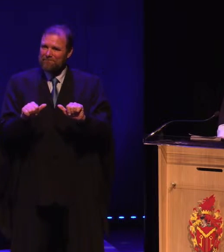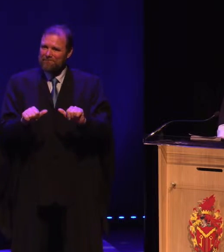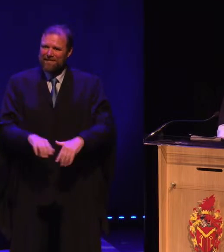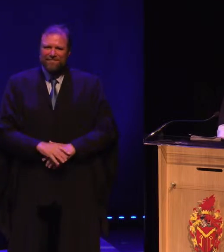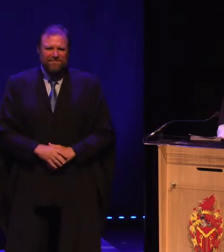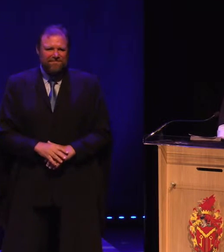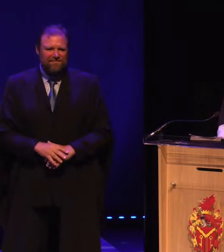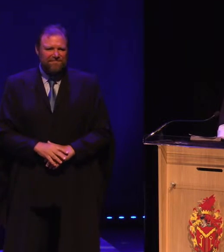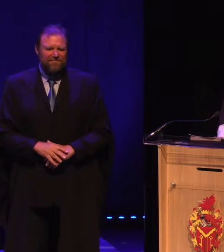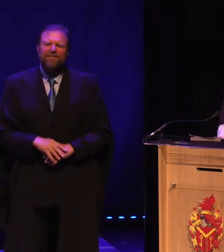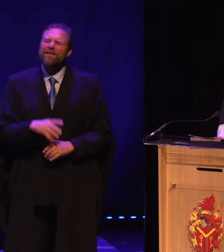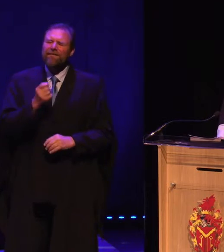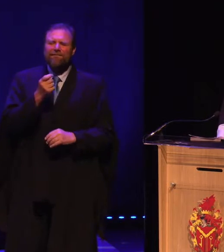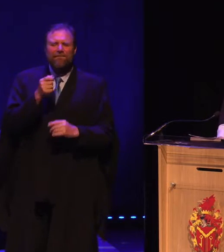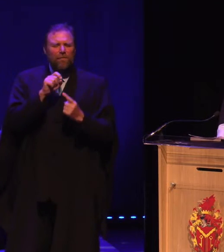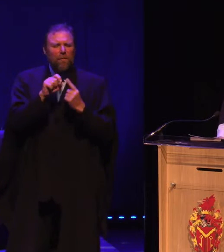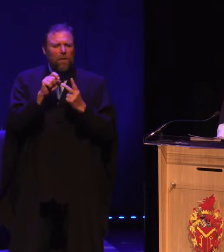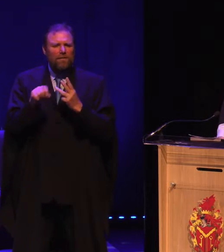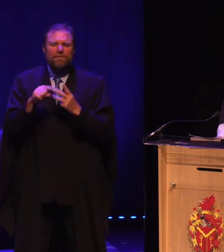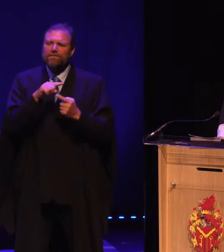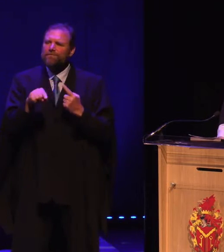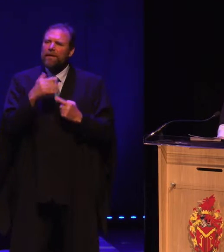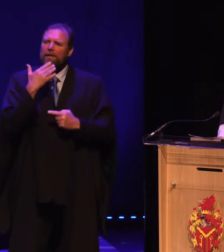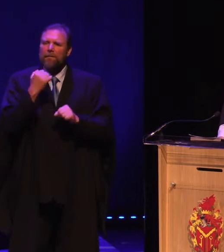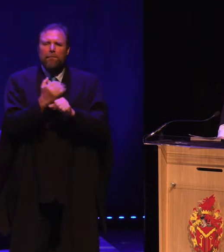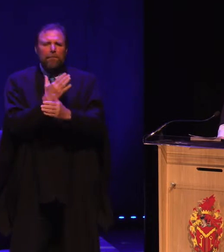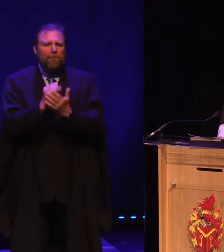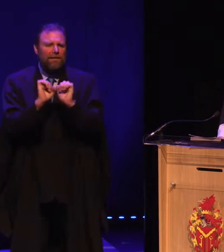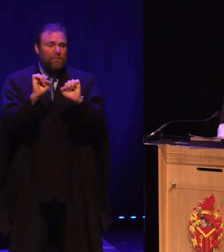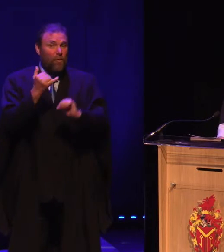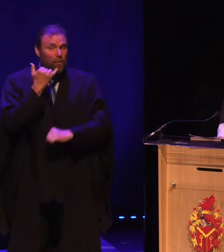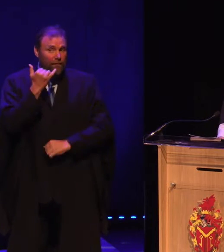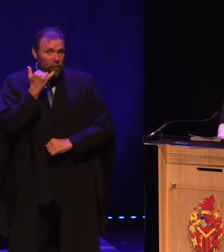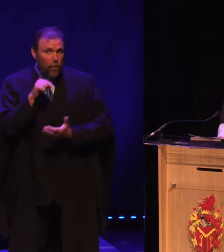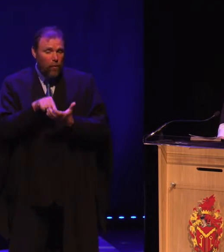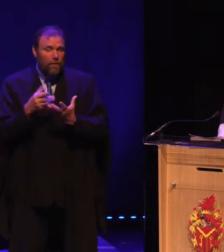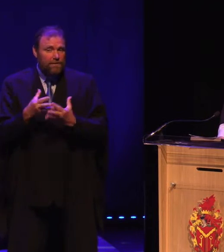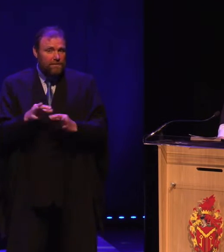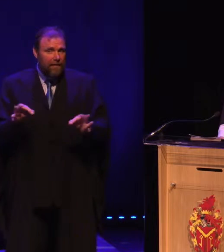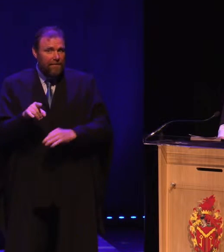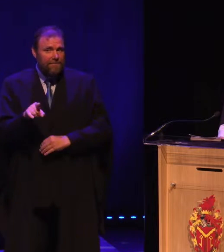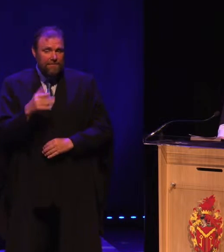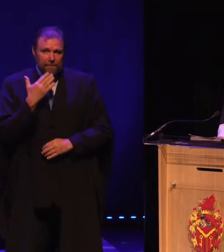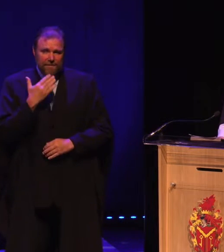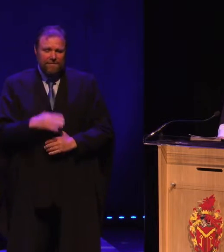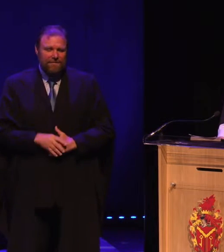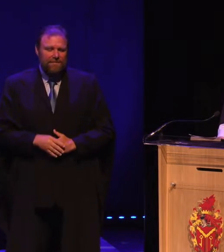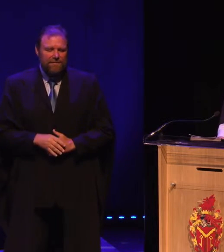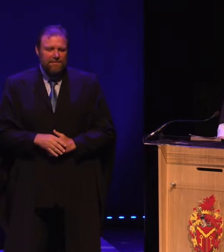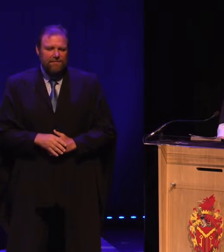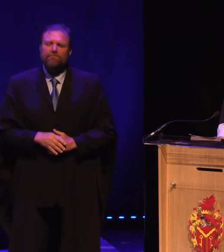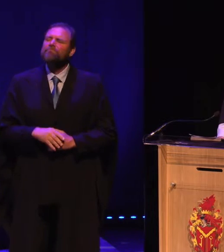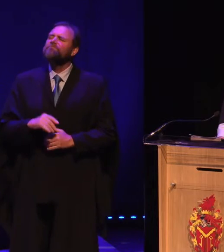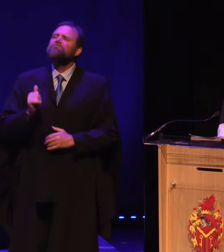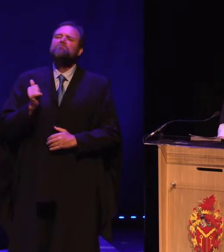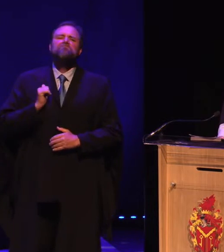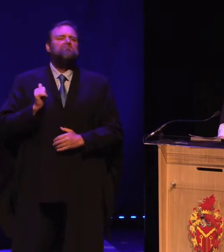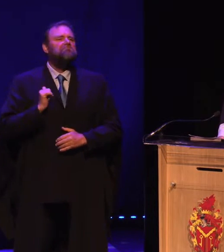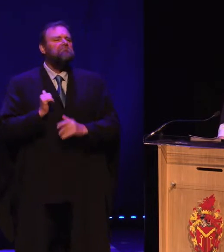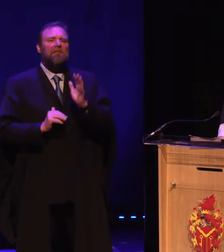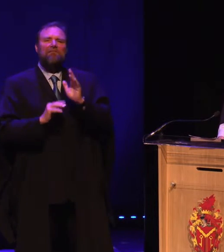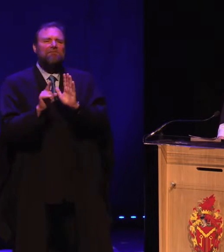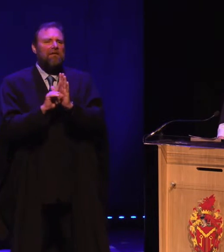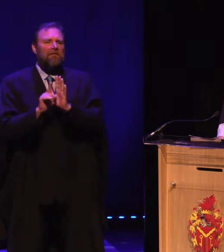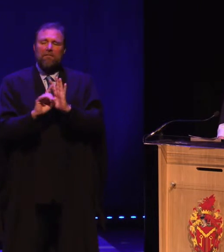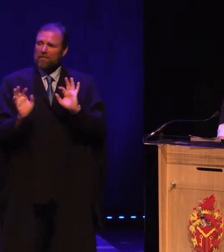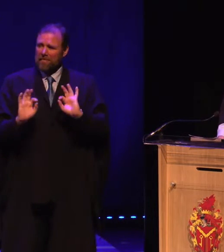Just a couple of housekeeping points. Can you please make sure your mobile phone is on silent for the ceremony? We do not expect any fire alarms